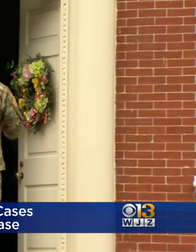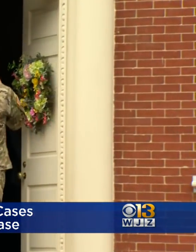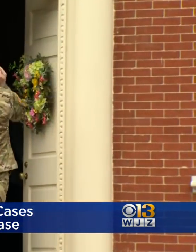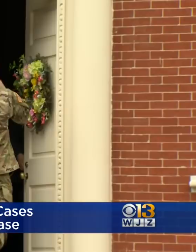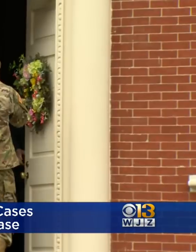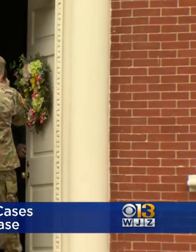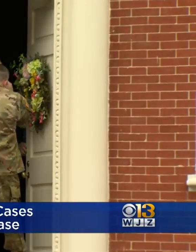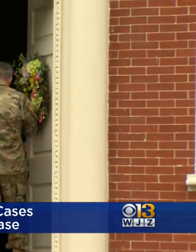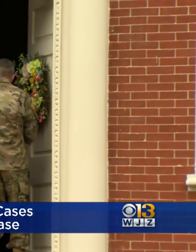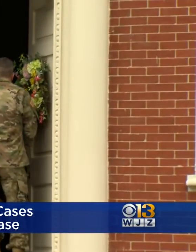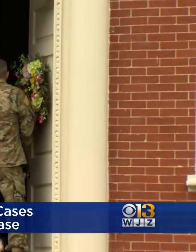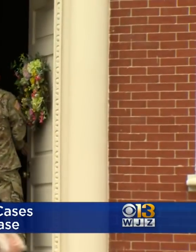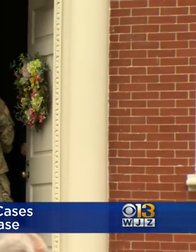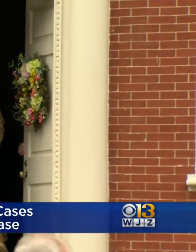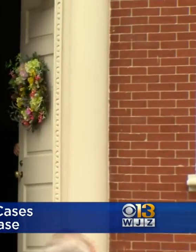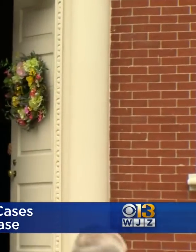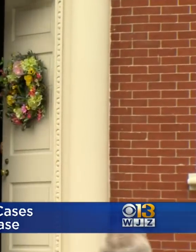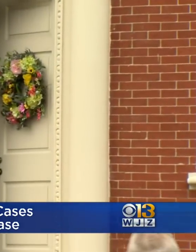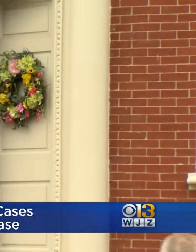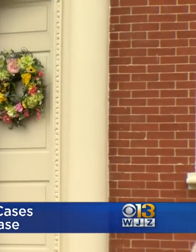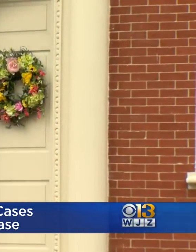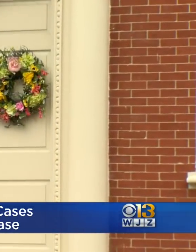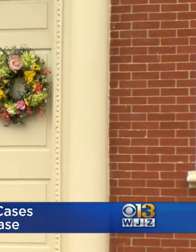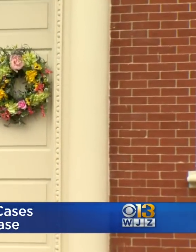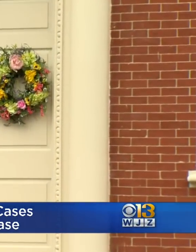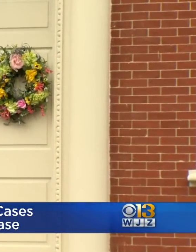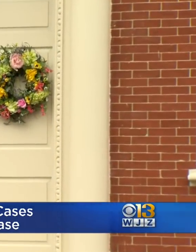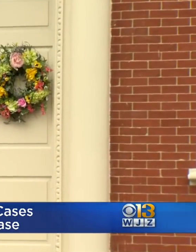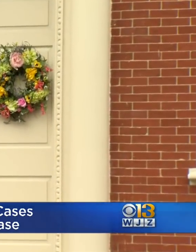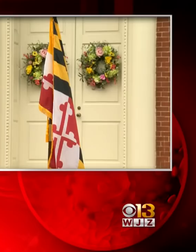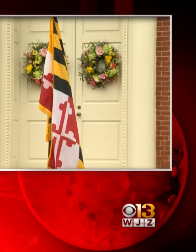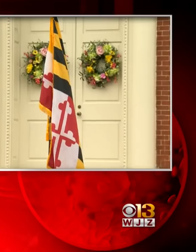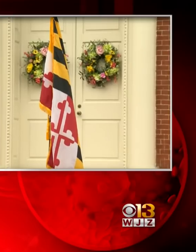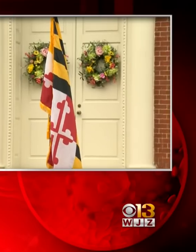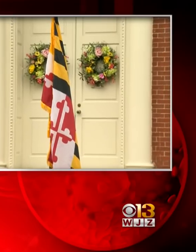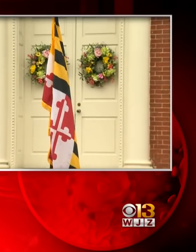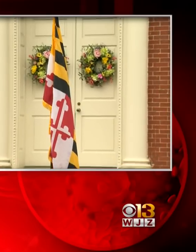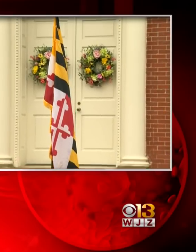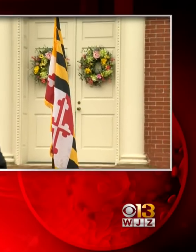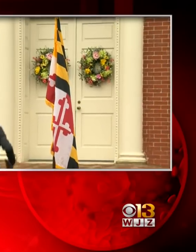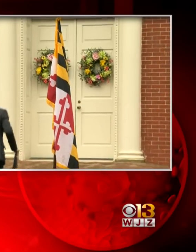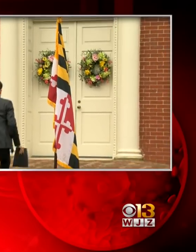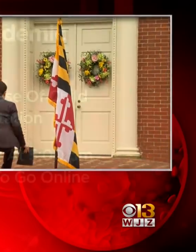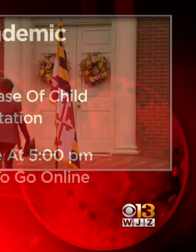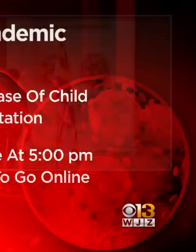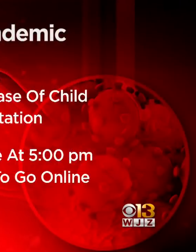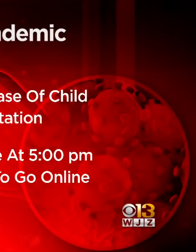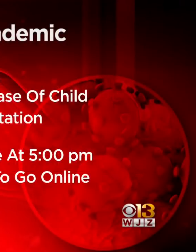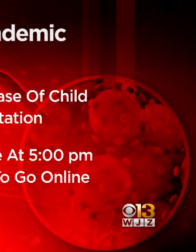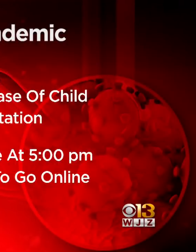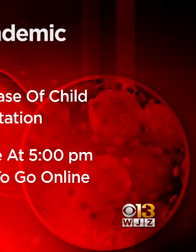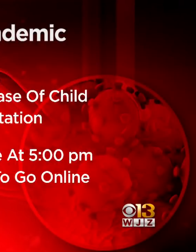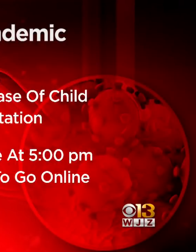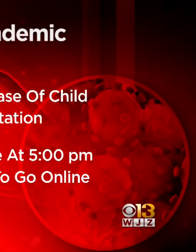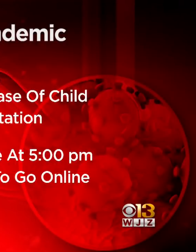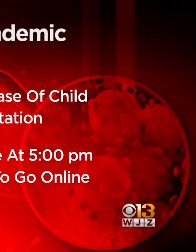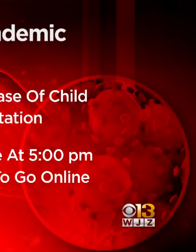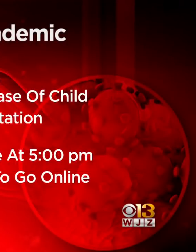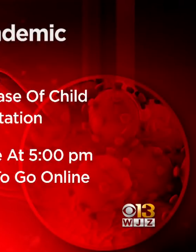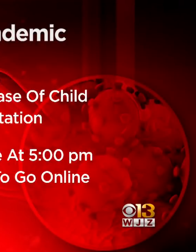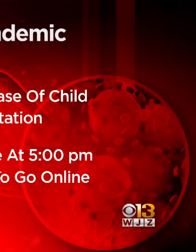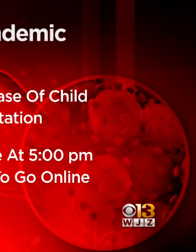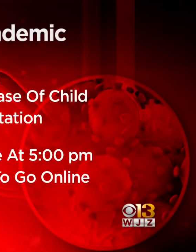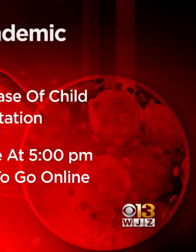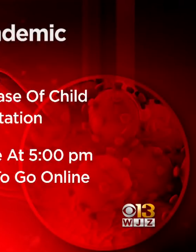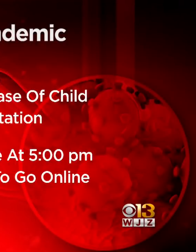That wraps up a news conference just held in Annapolis. So let's recap what we have learned today. Here's the latest from Governor Larry Hogan. He